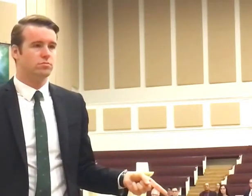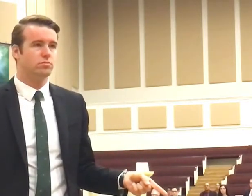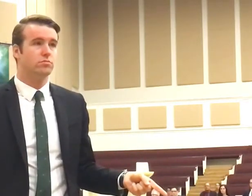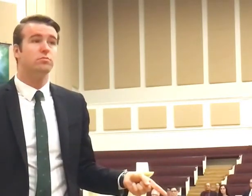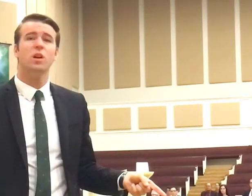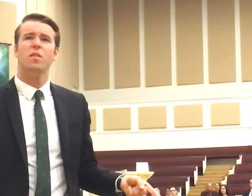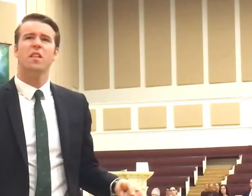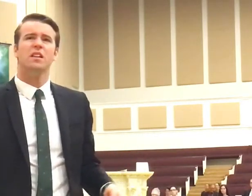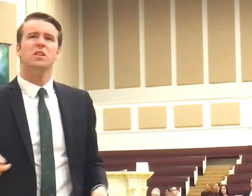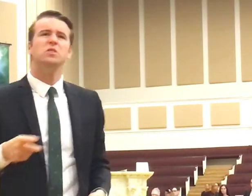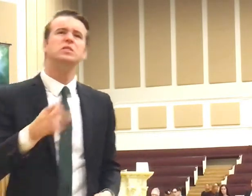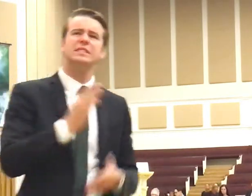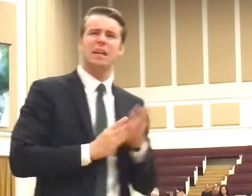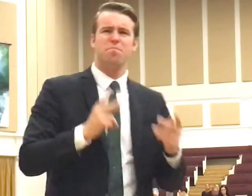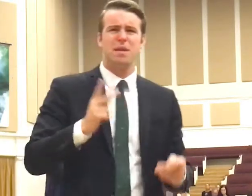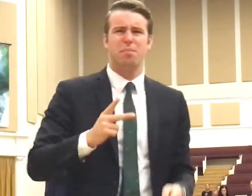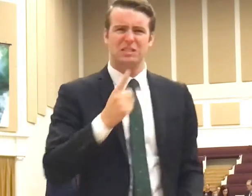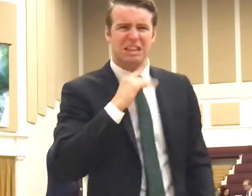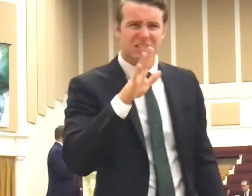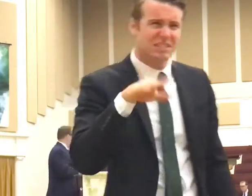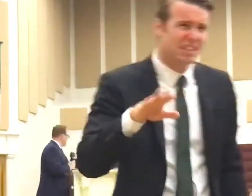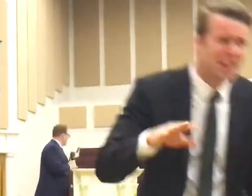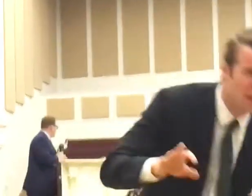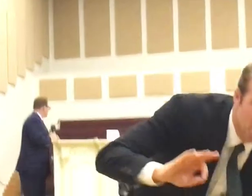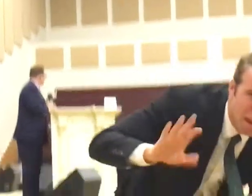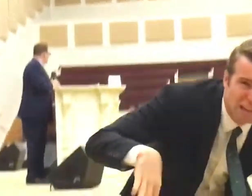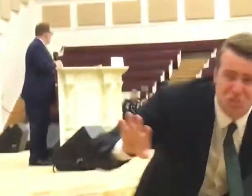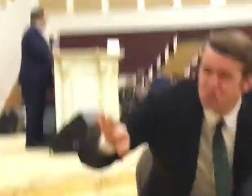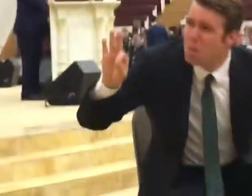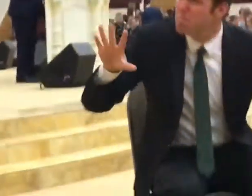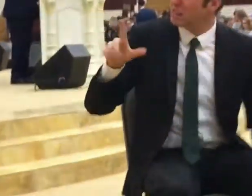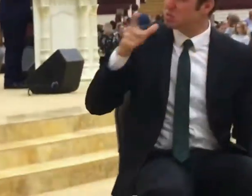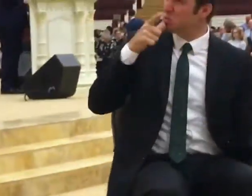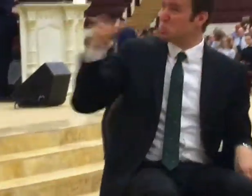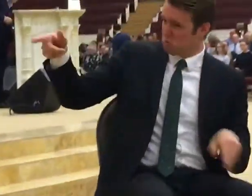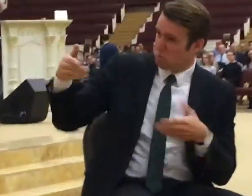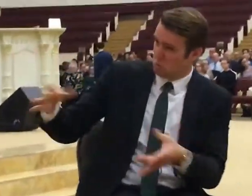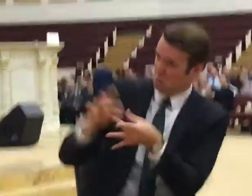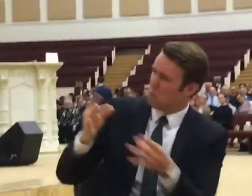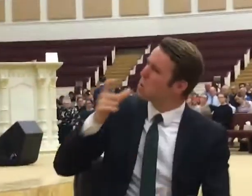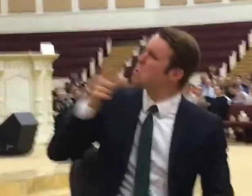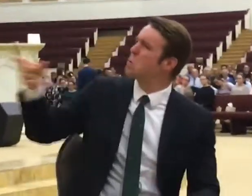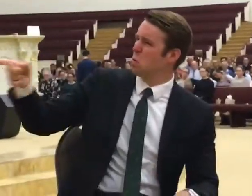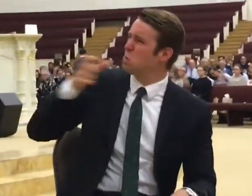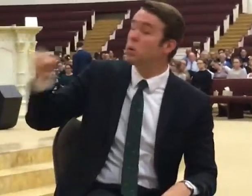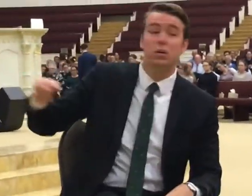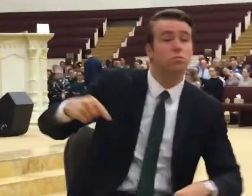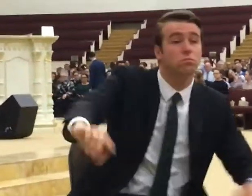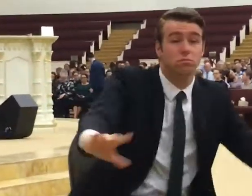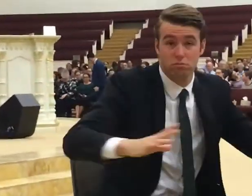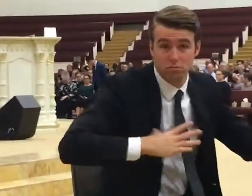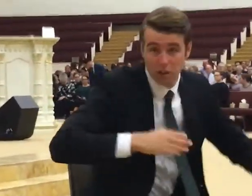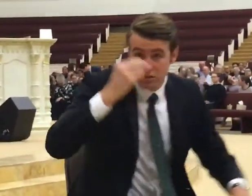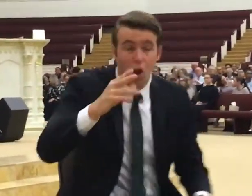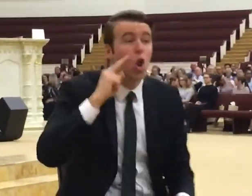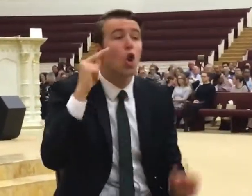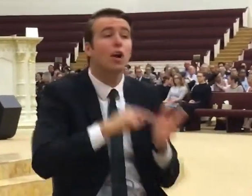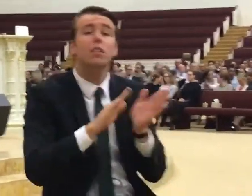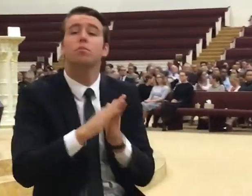Who qualifies you? Well, I'm glad you asked that. Go to your New Testament book of